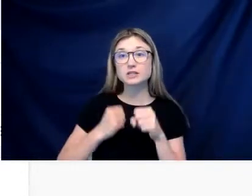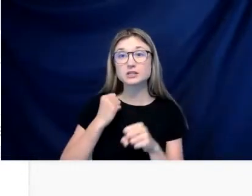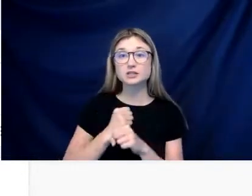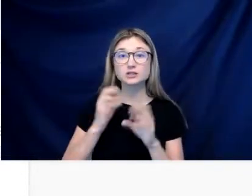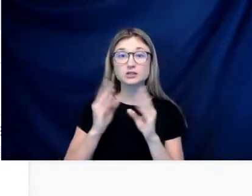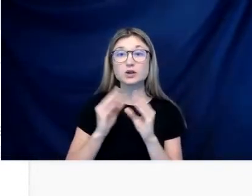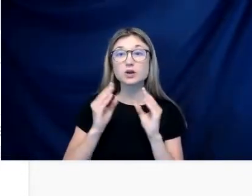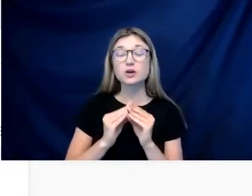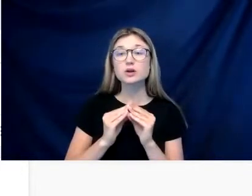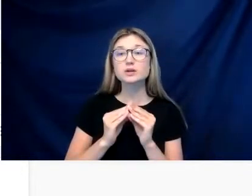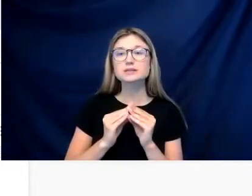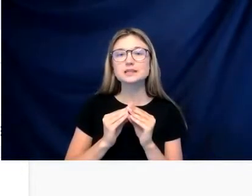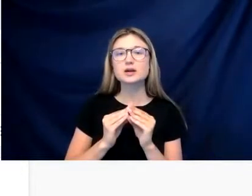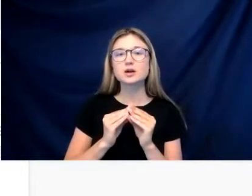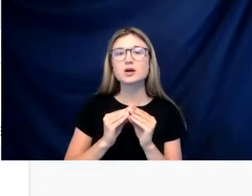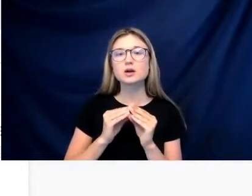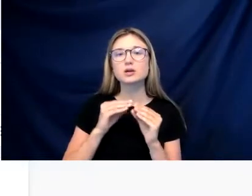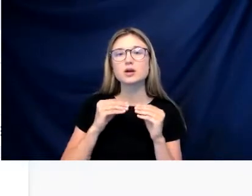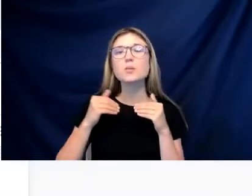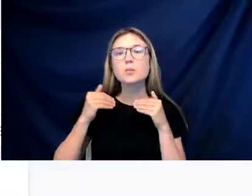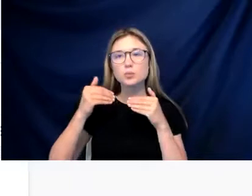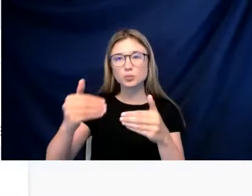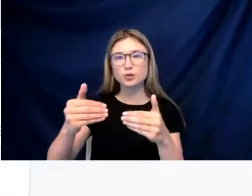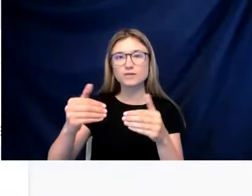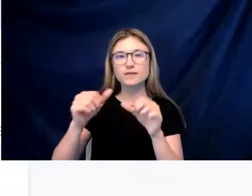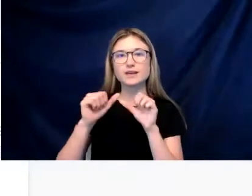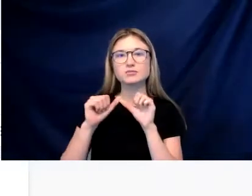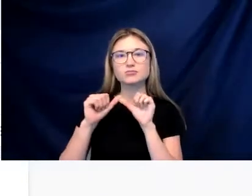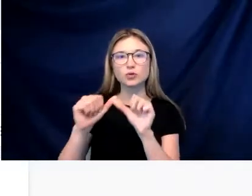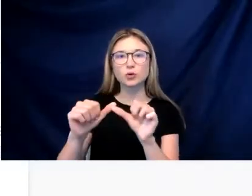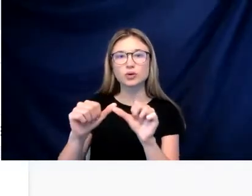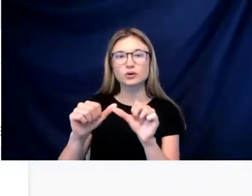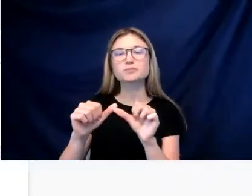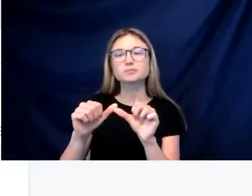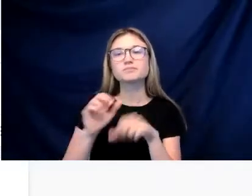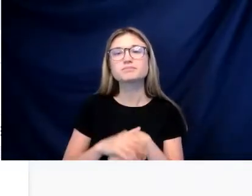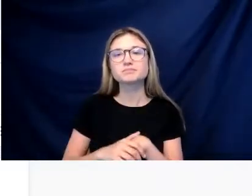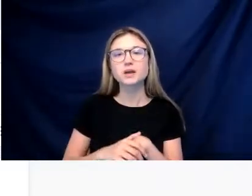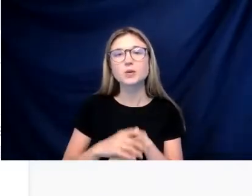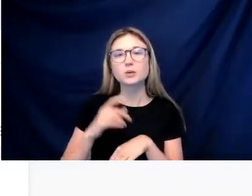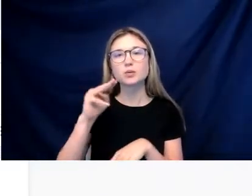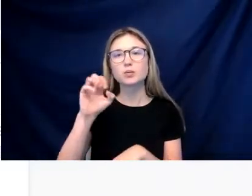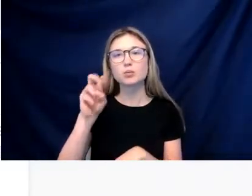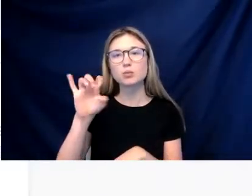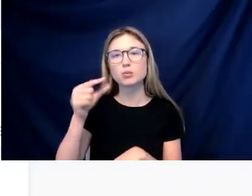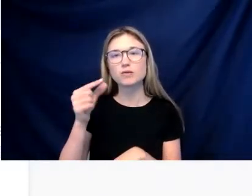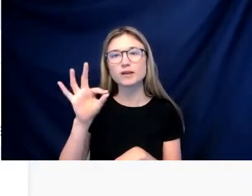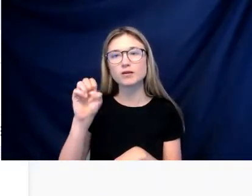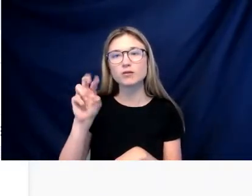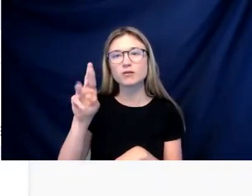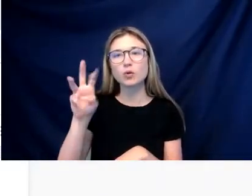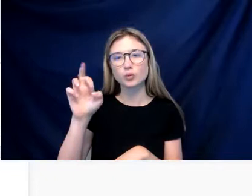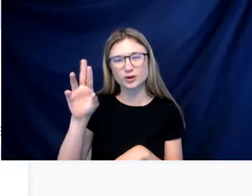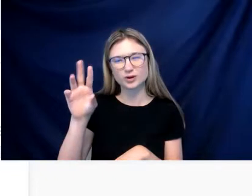moving forward. We thought that that's kind of appropriate as we went through a lot last year with